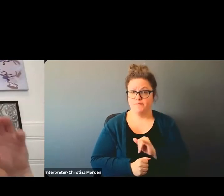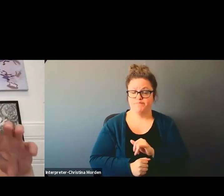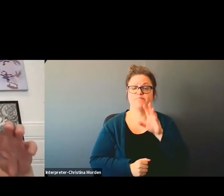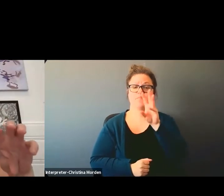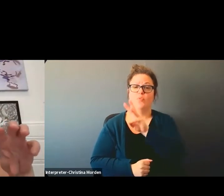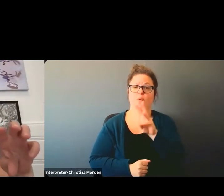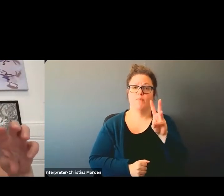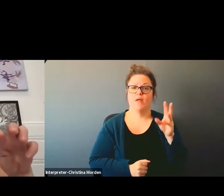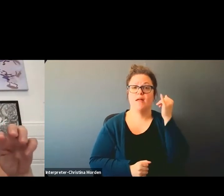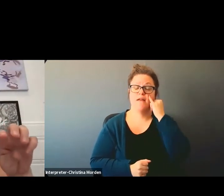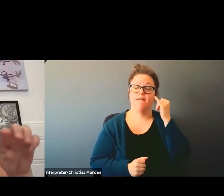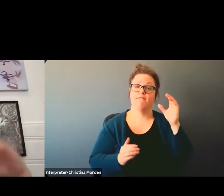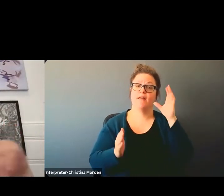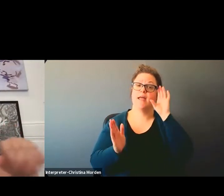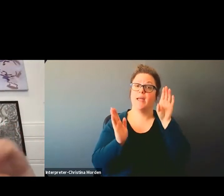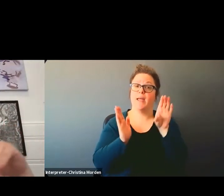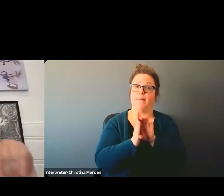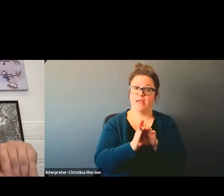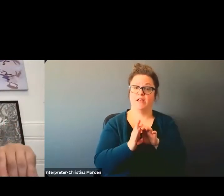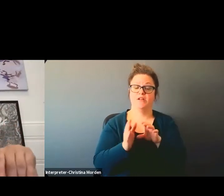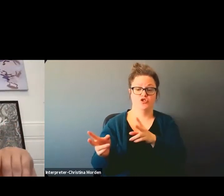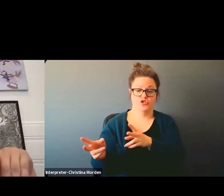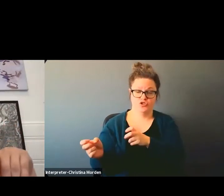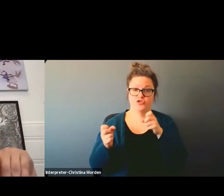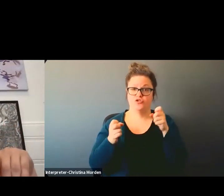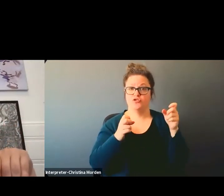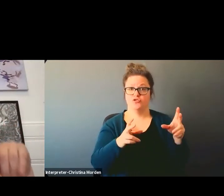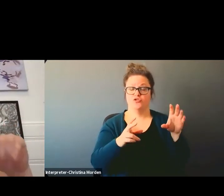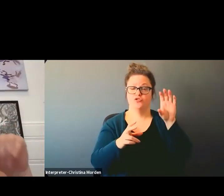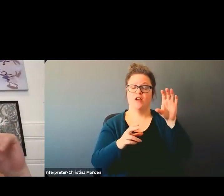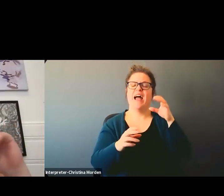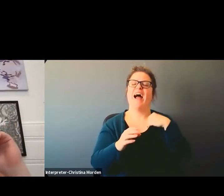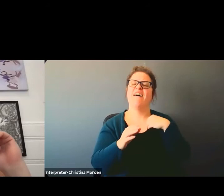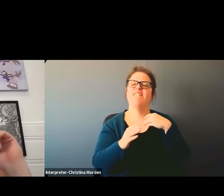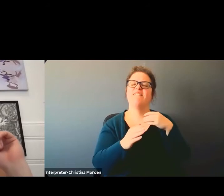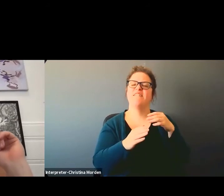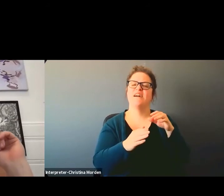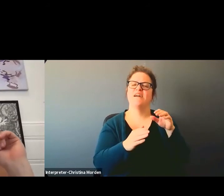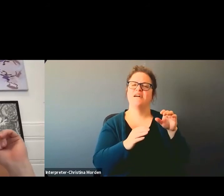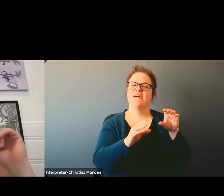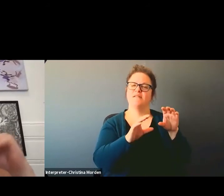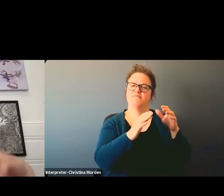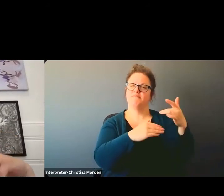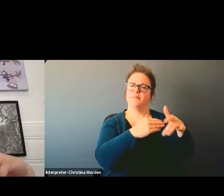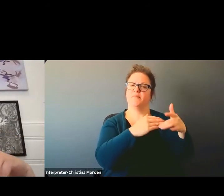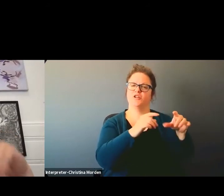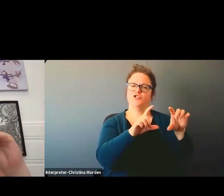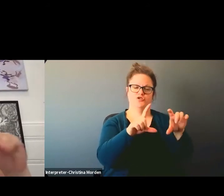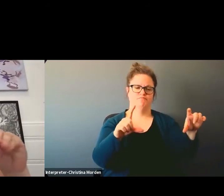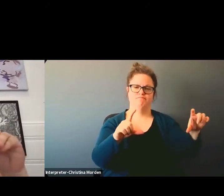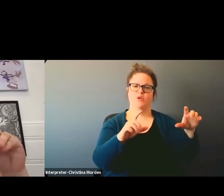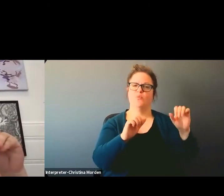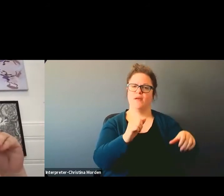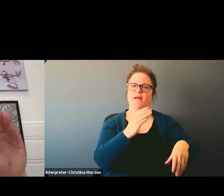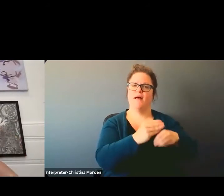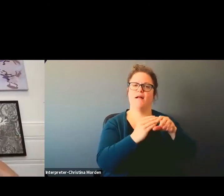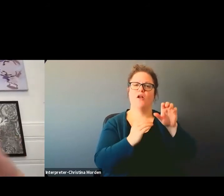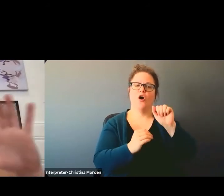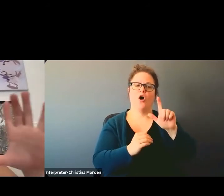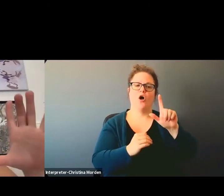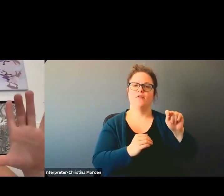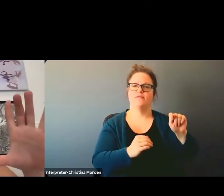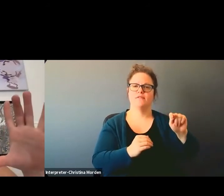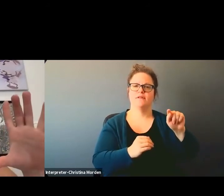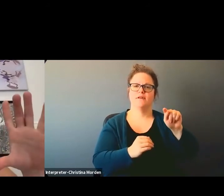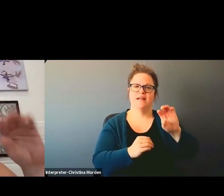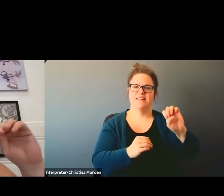you add an image, there's usually an area where you can add some alt text, A-L-T text. So this text, it's only going